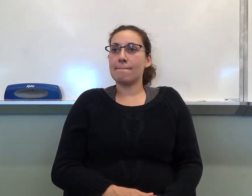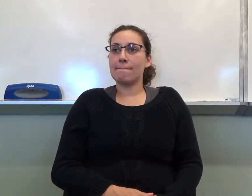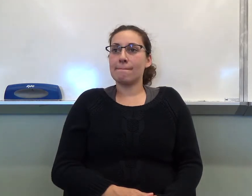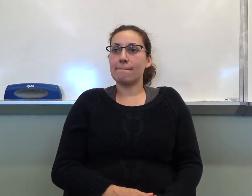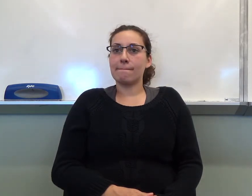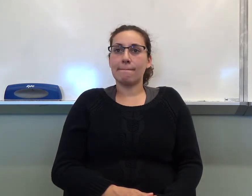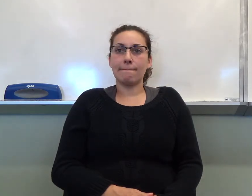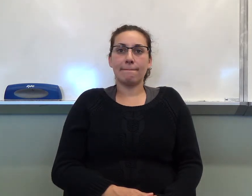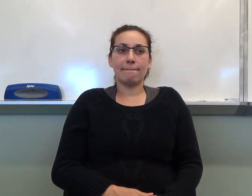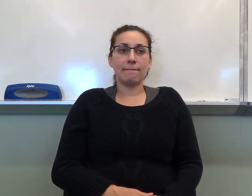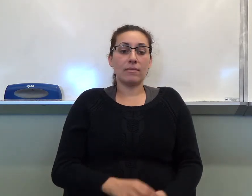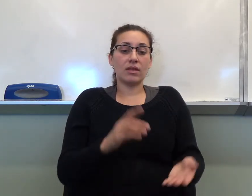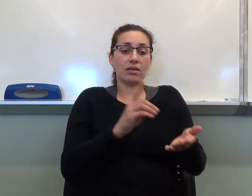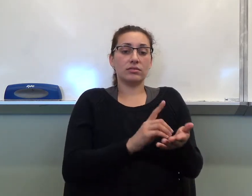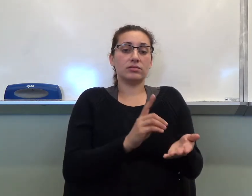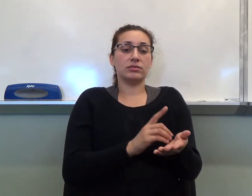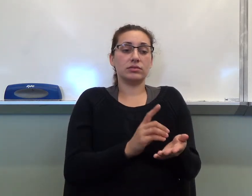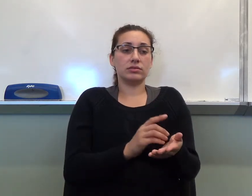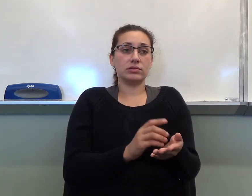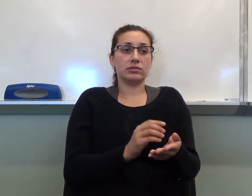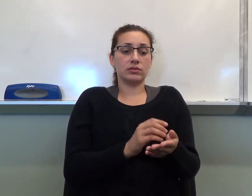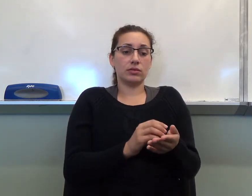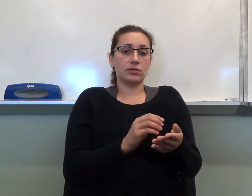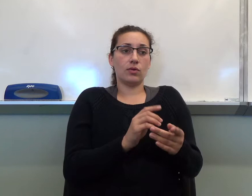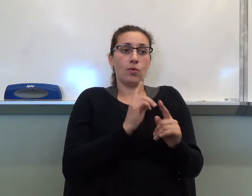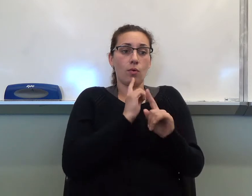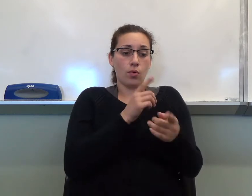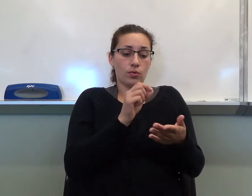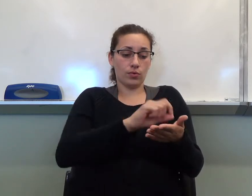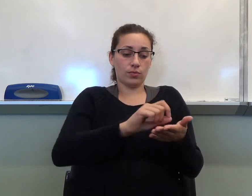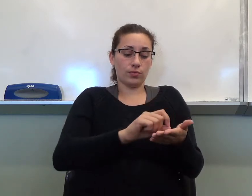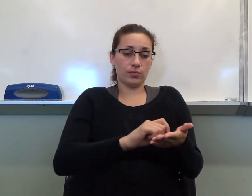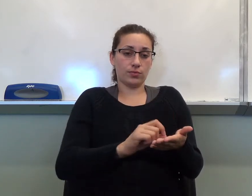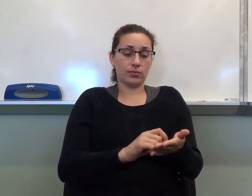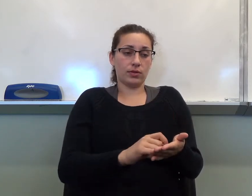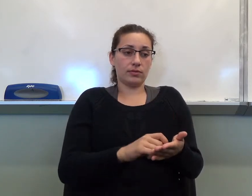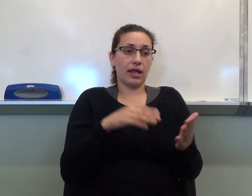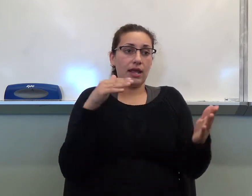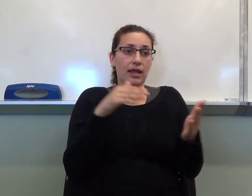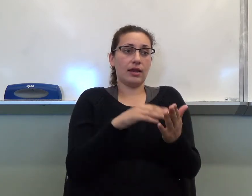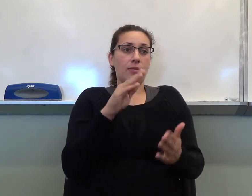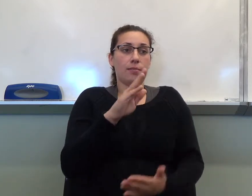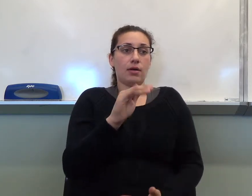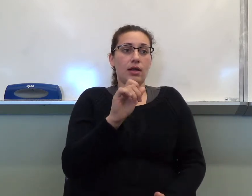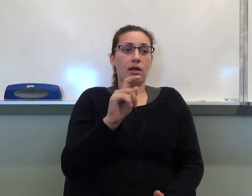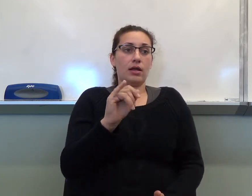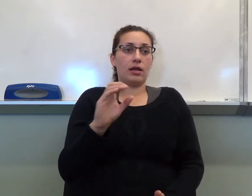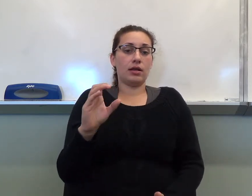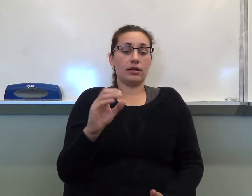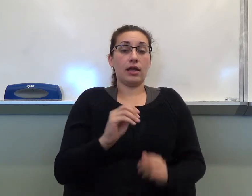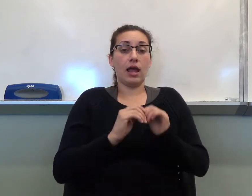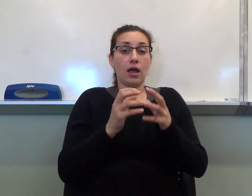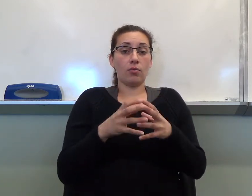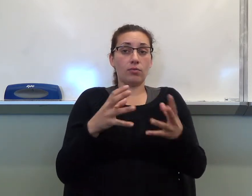Doctor orders the antibiotic oxacillin for a child. The dosage is 12.5